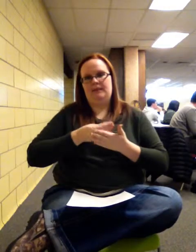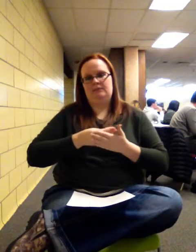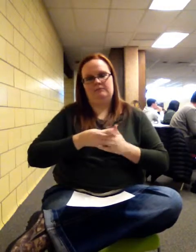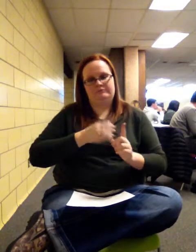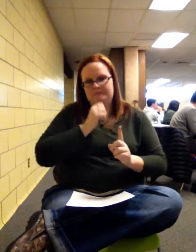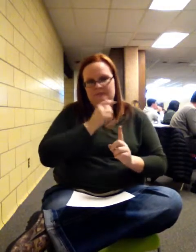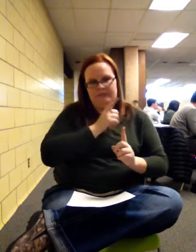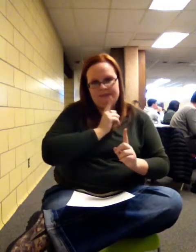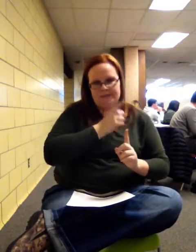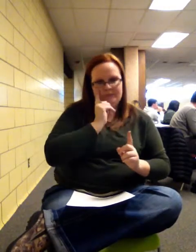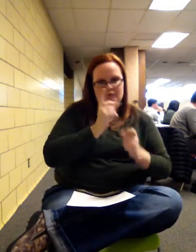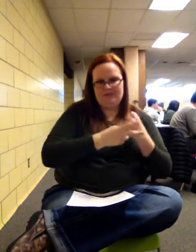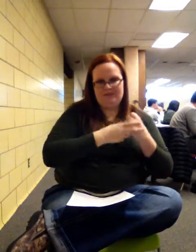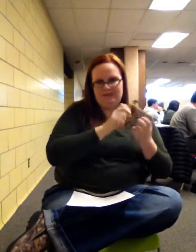a savings account, but let's pretend like it'd be